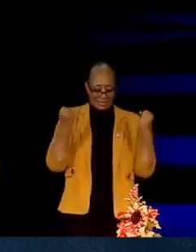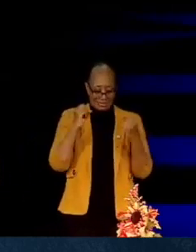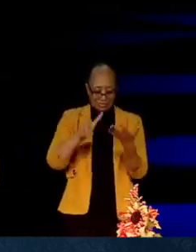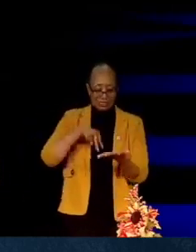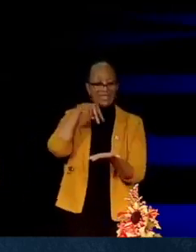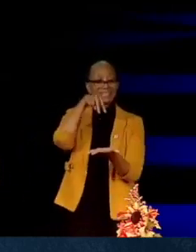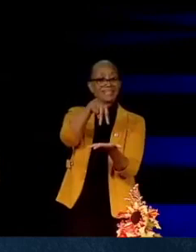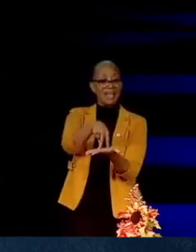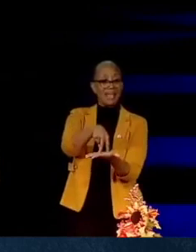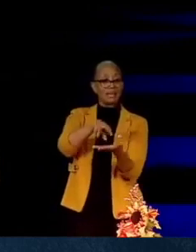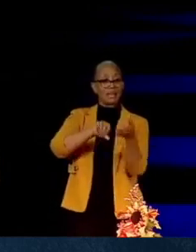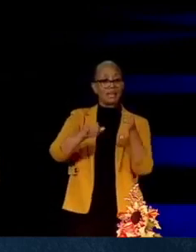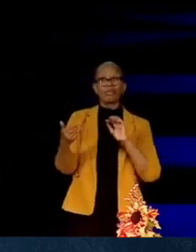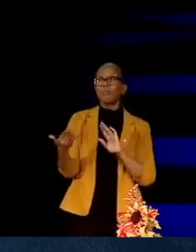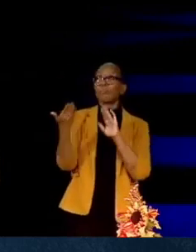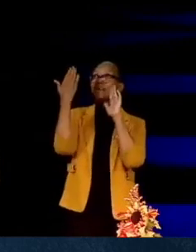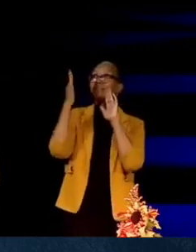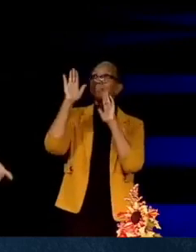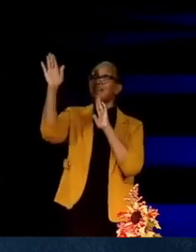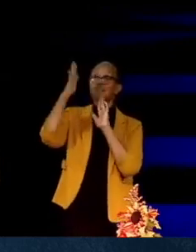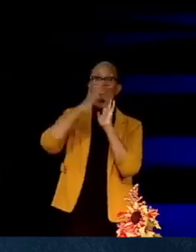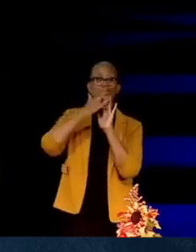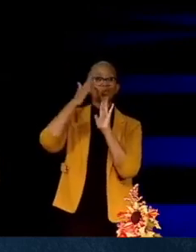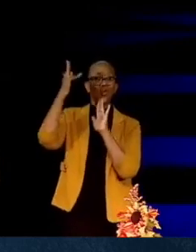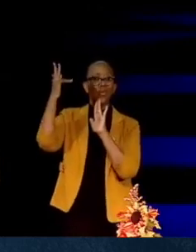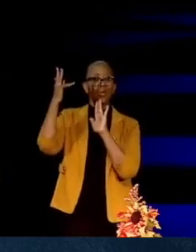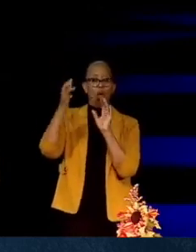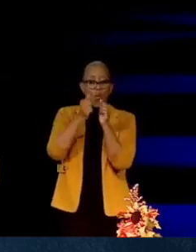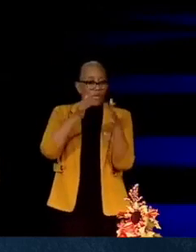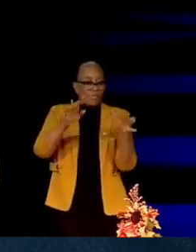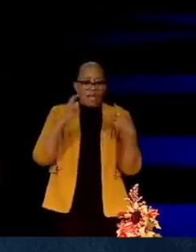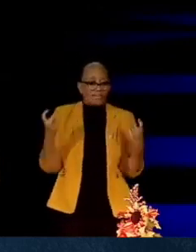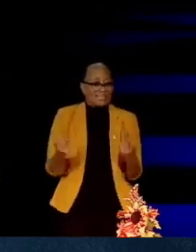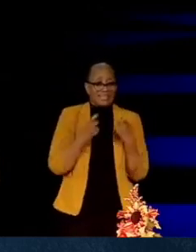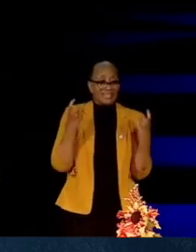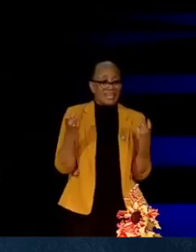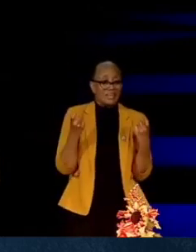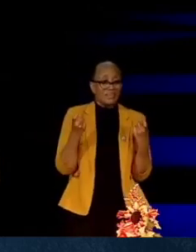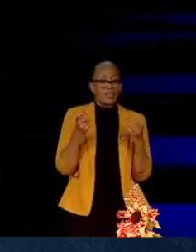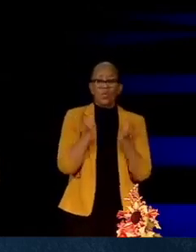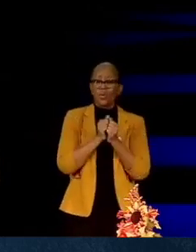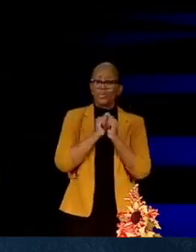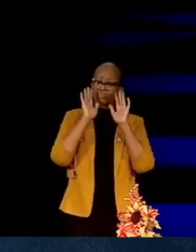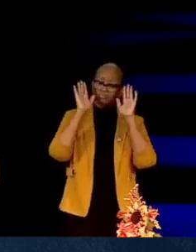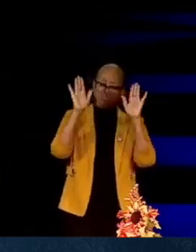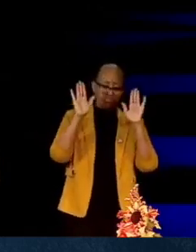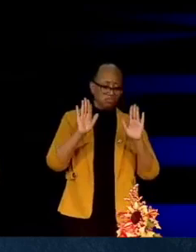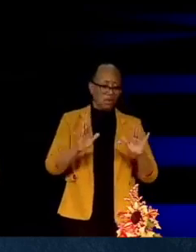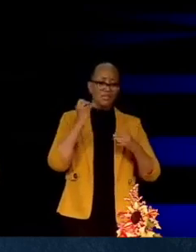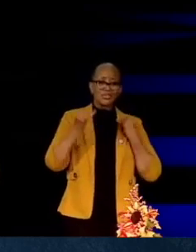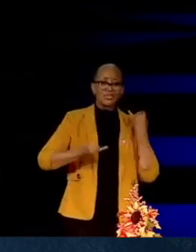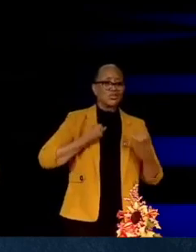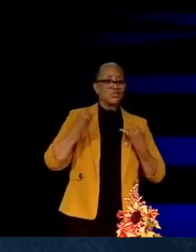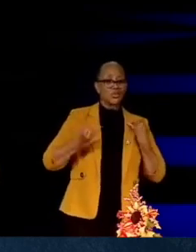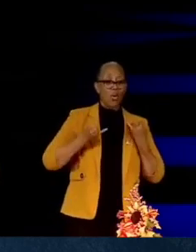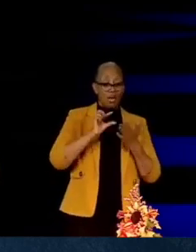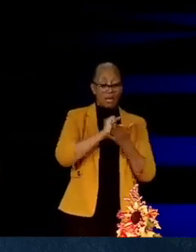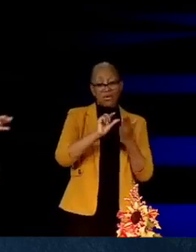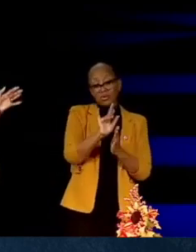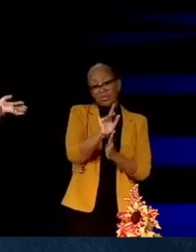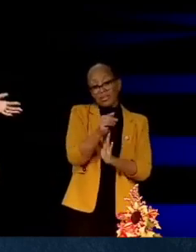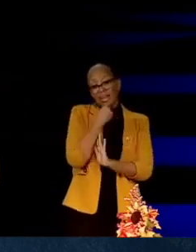presence of his glory without blemish and with great joy. 25